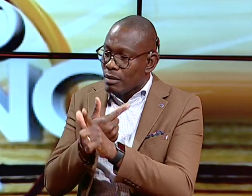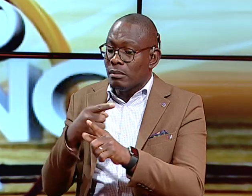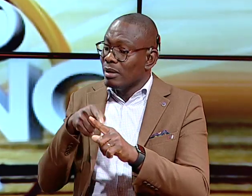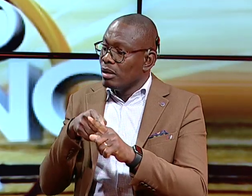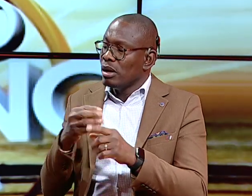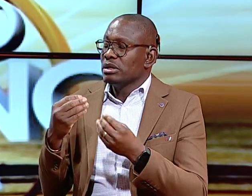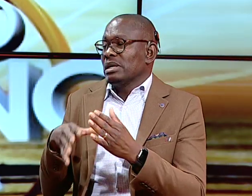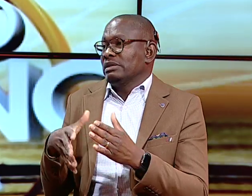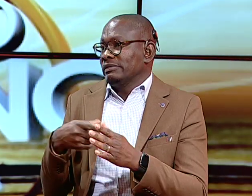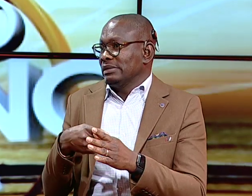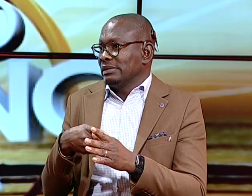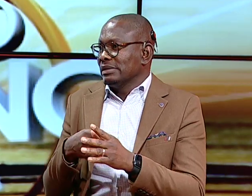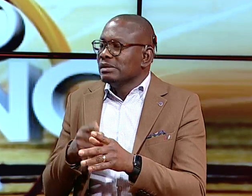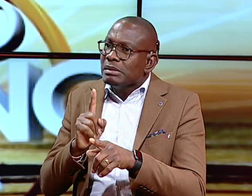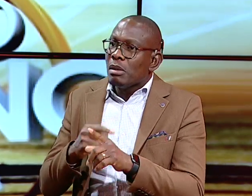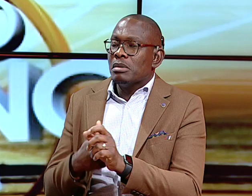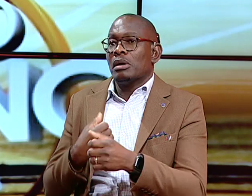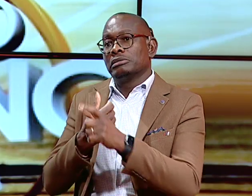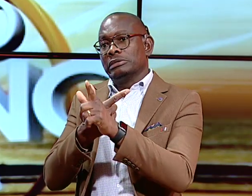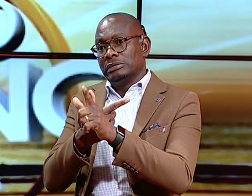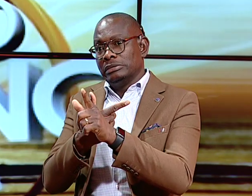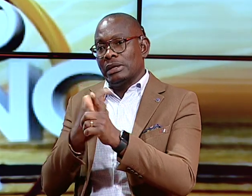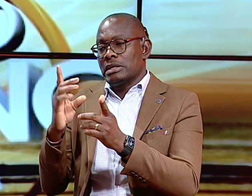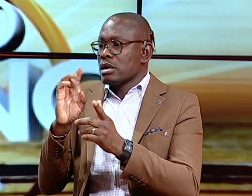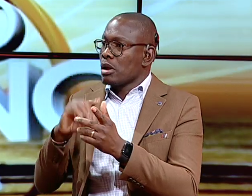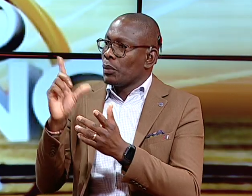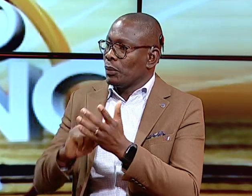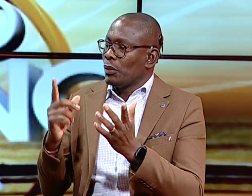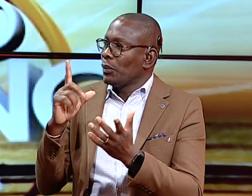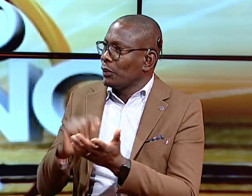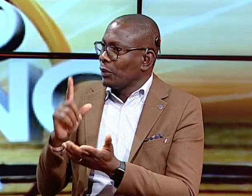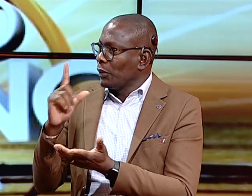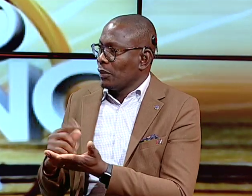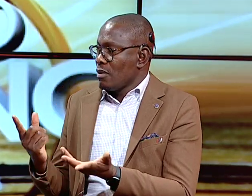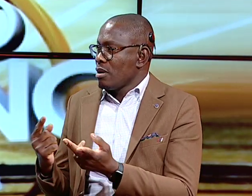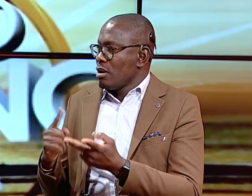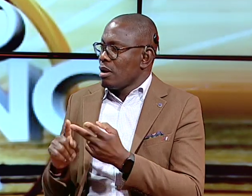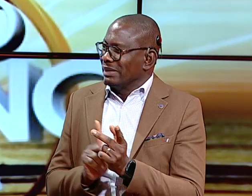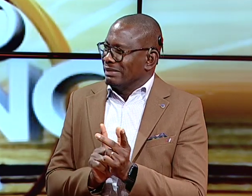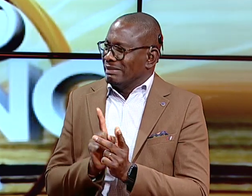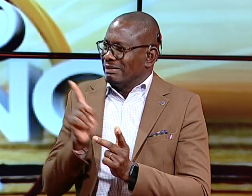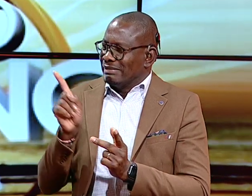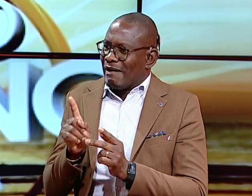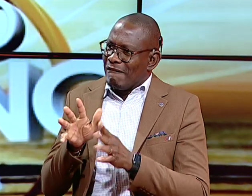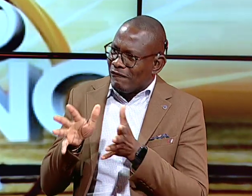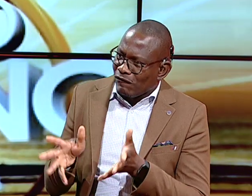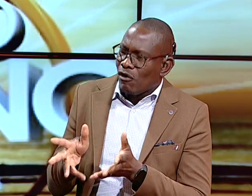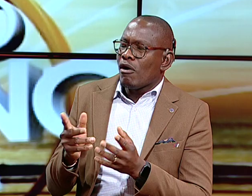We need access to video relay services, mm-hmm. and then also we need maybe also access to